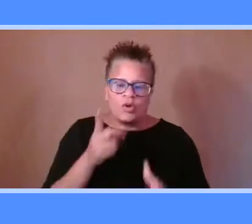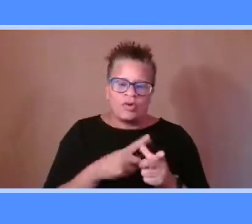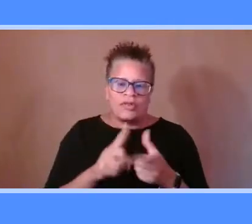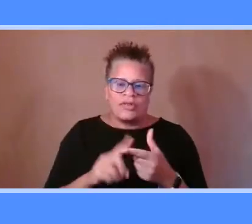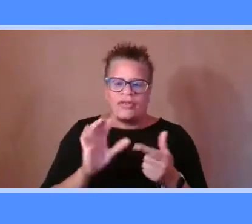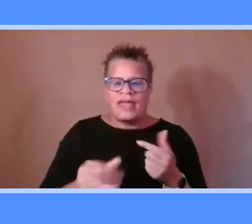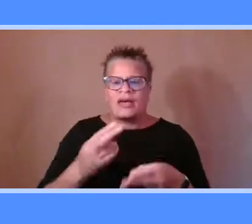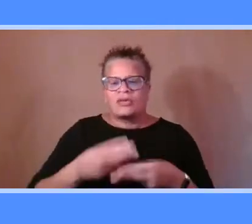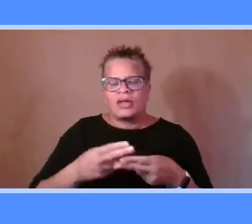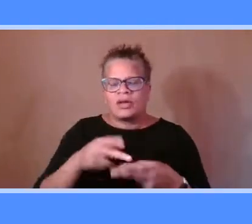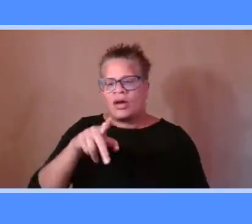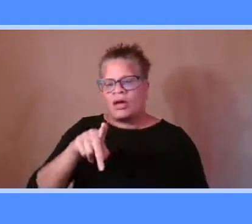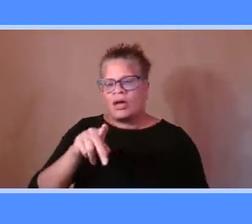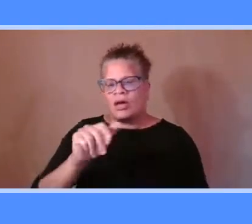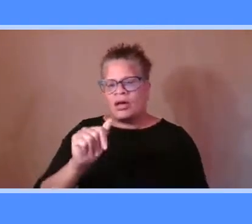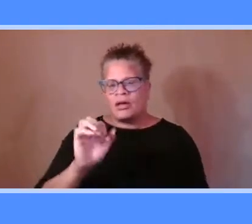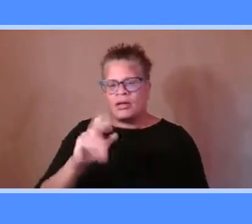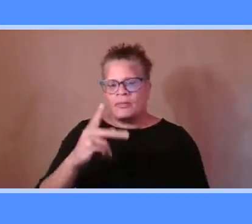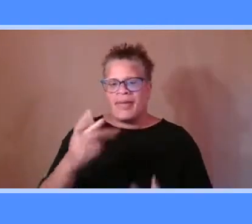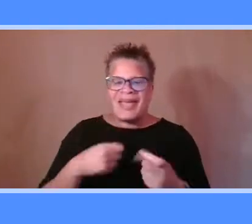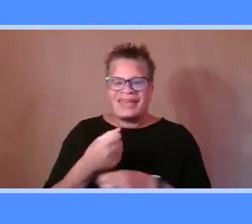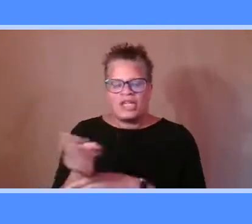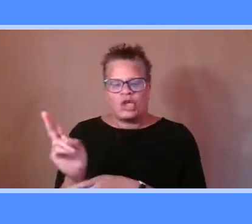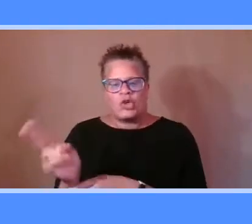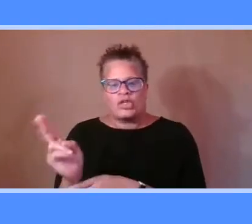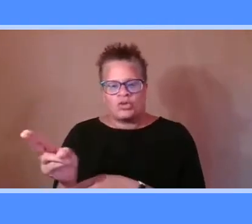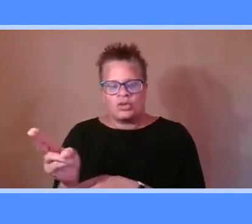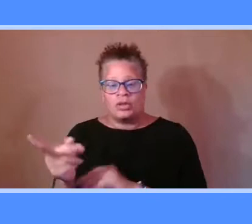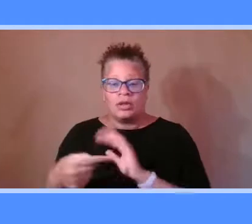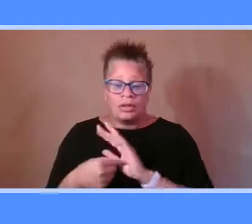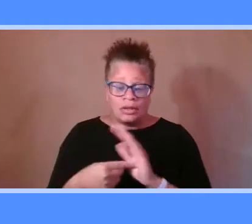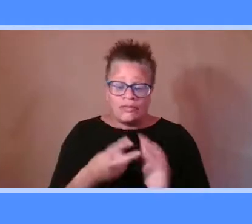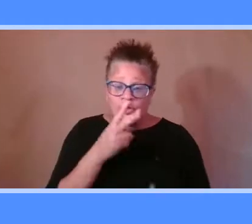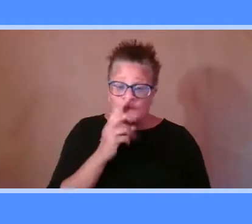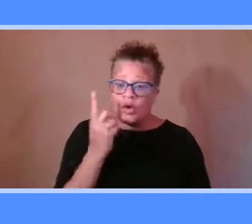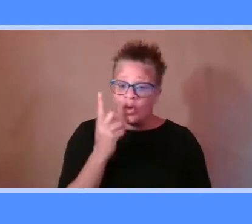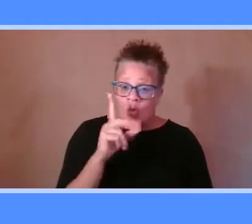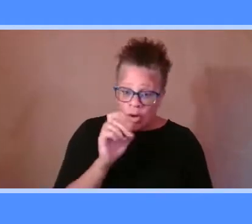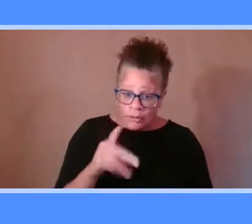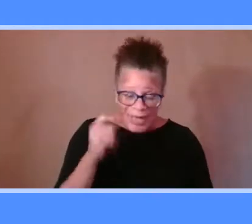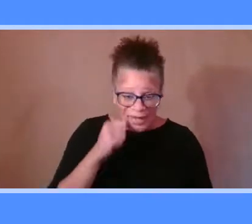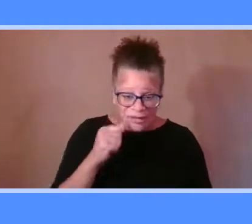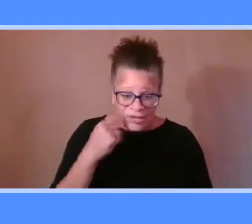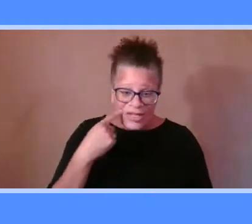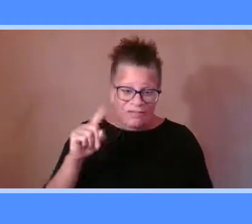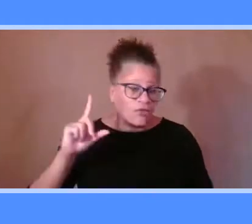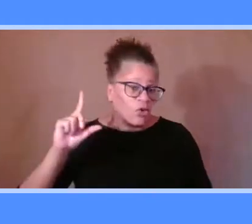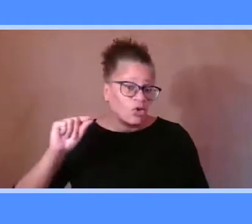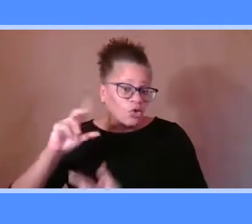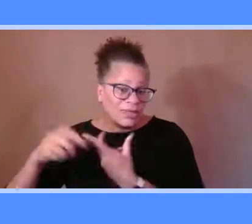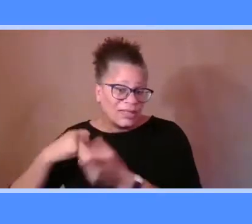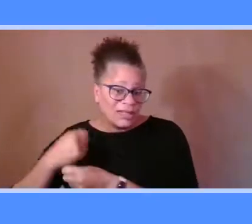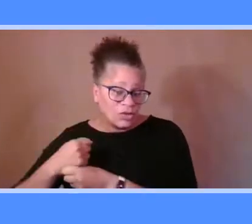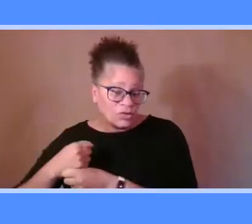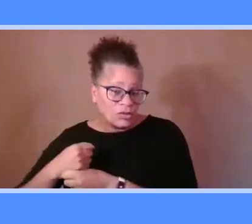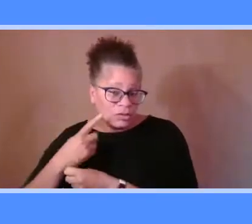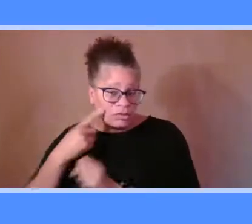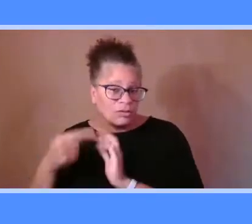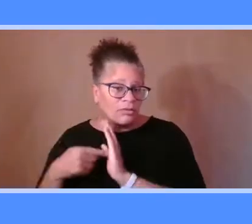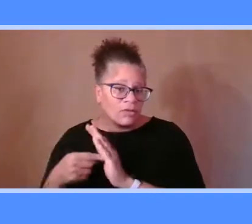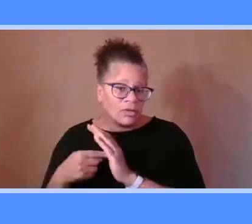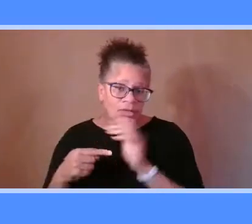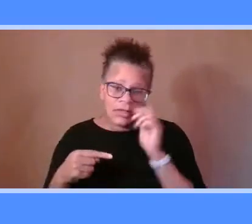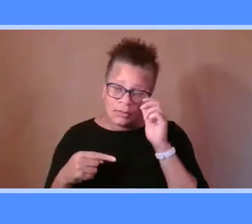year history. So if you smoke a pack a day for 20 years, let's say,